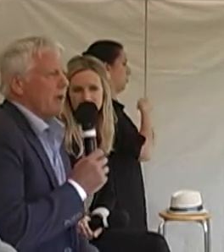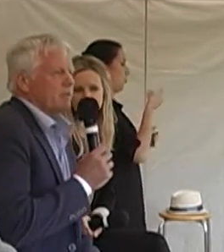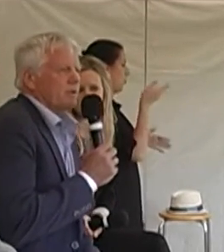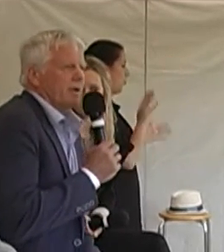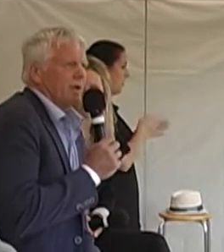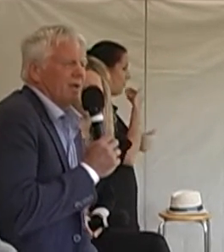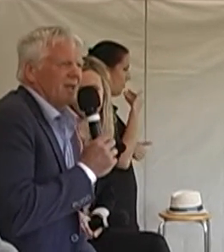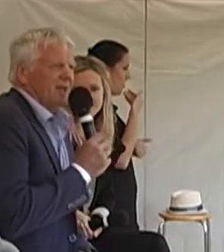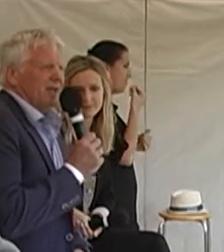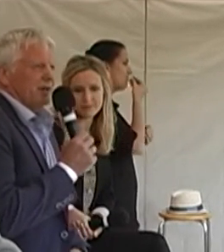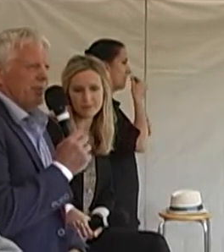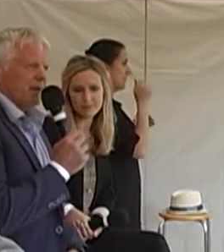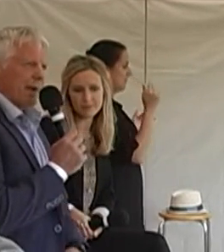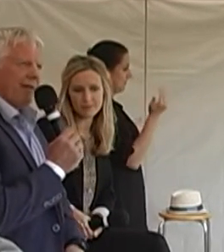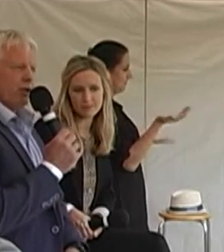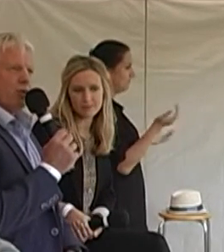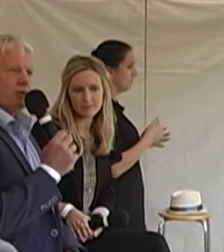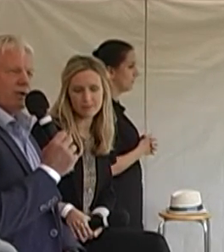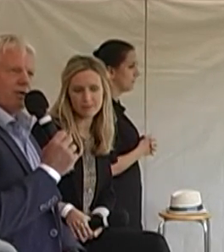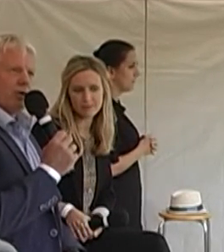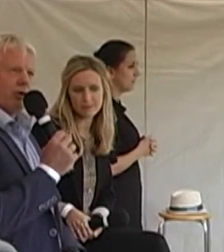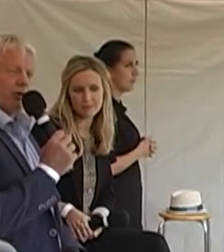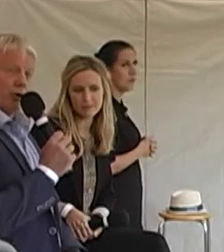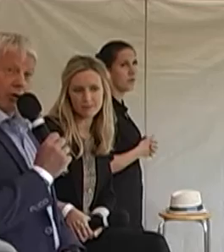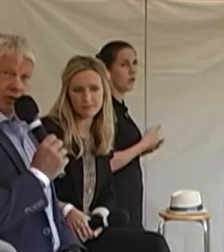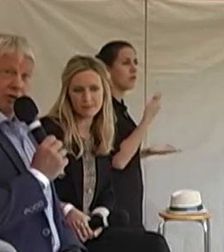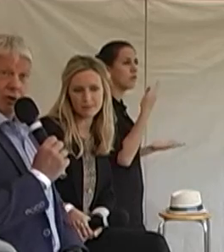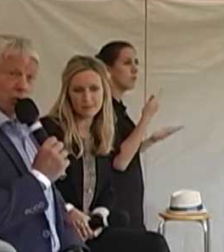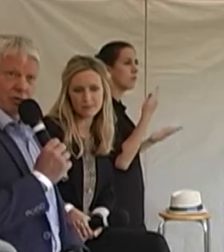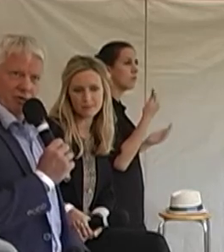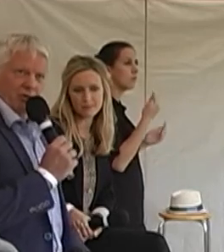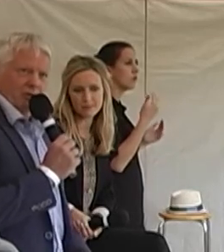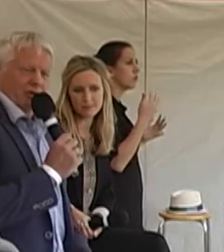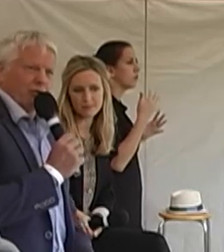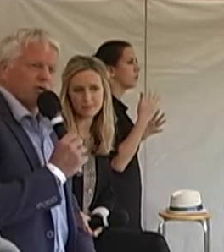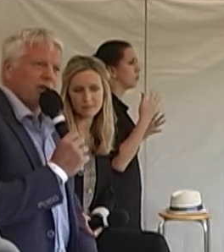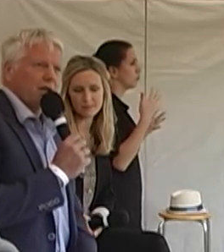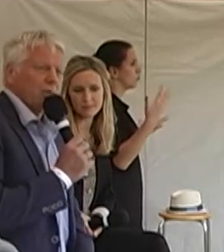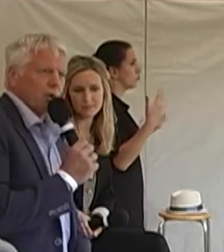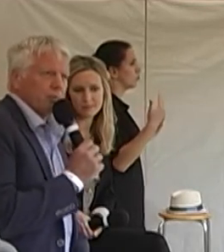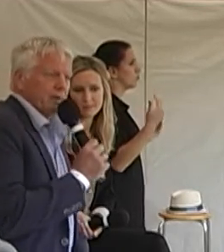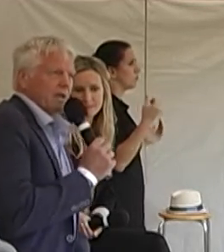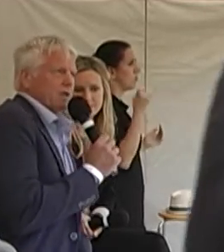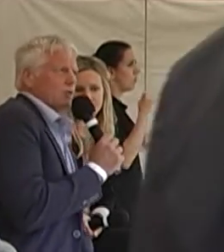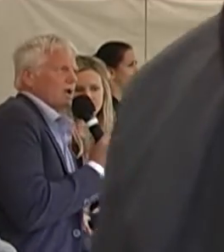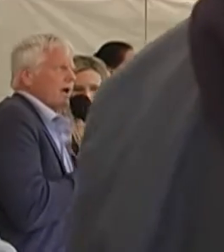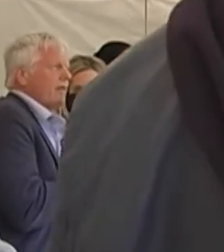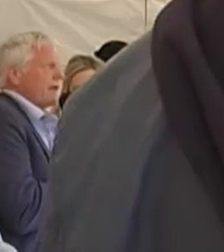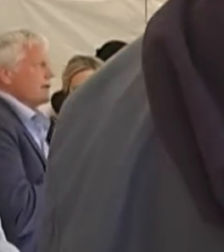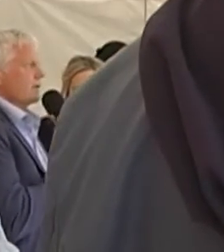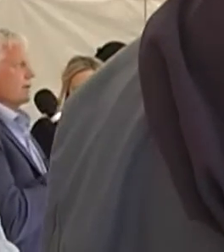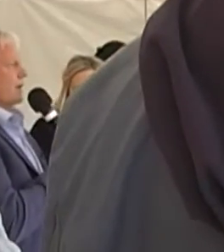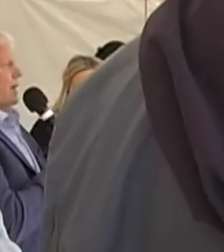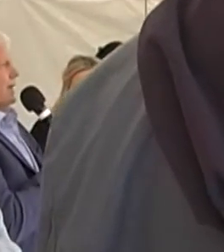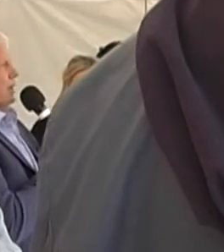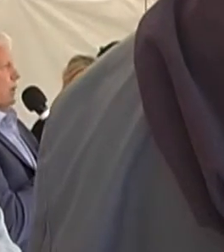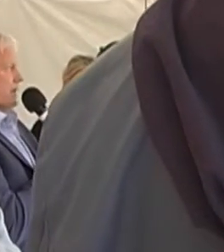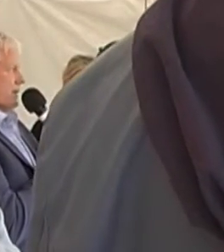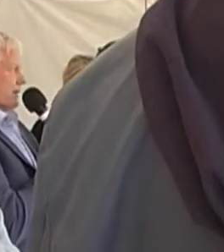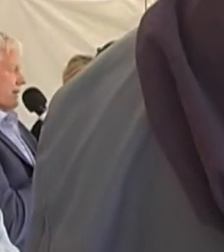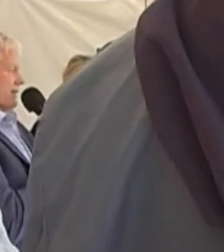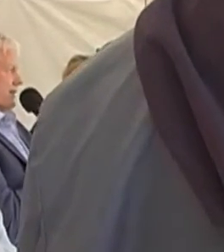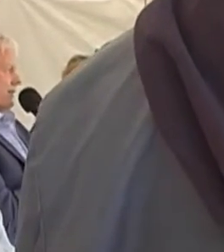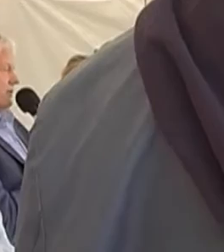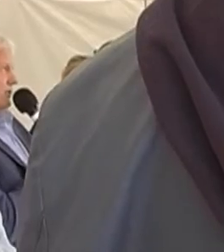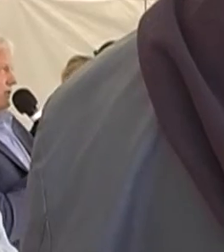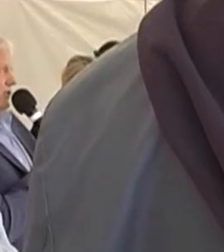And perhaps the big bad news is not the worst news or the worst thing about media today. I think the quick